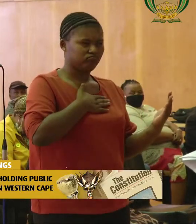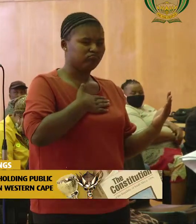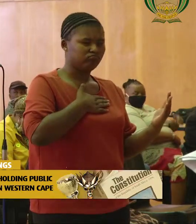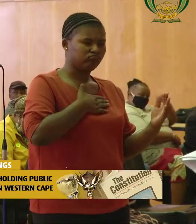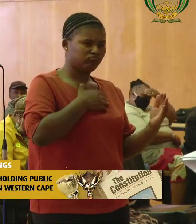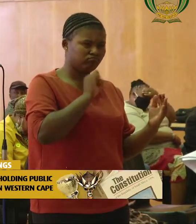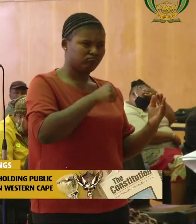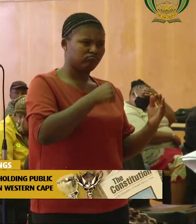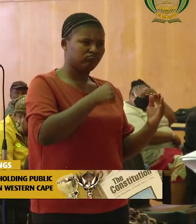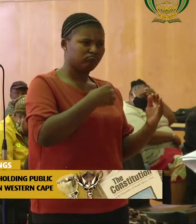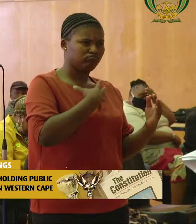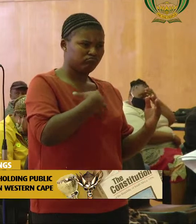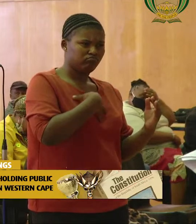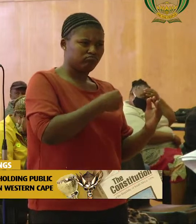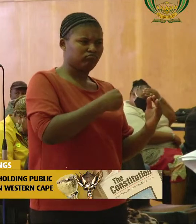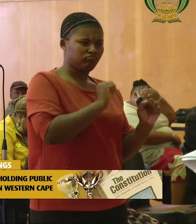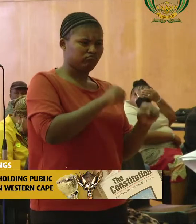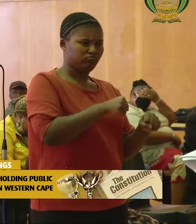esizixhasayo kuwo,